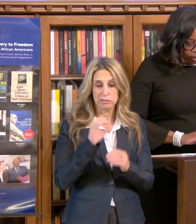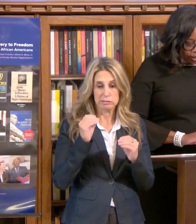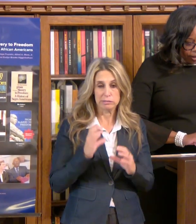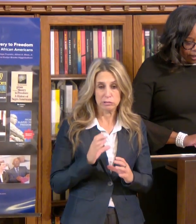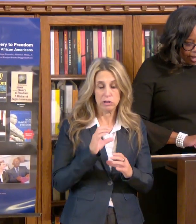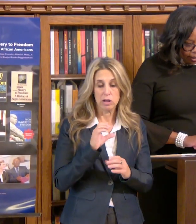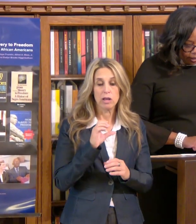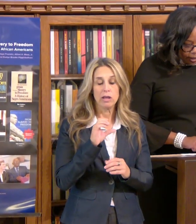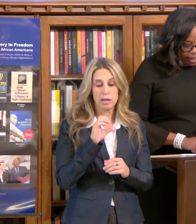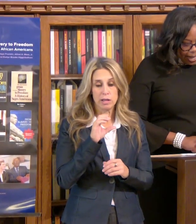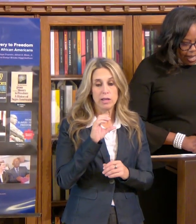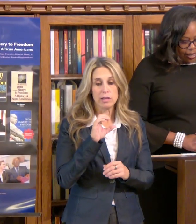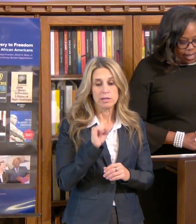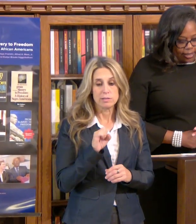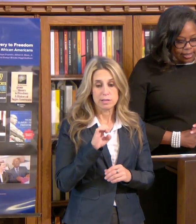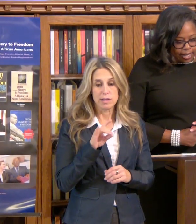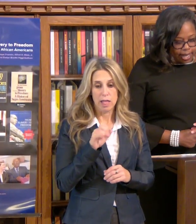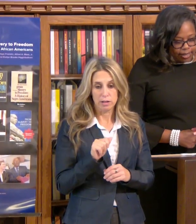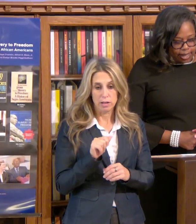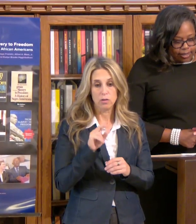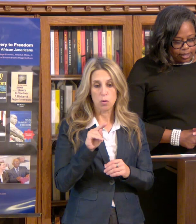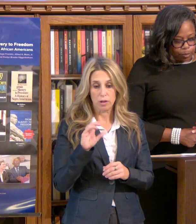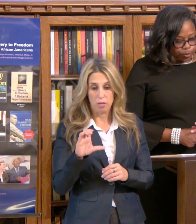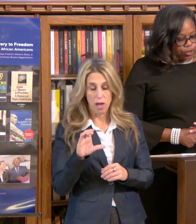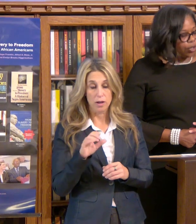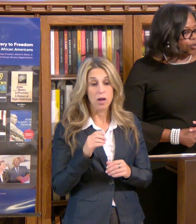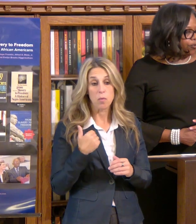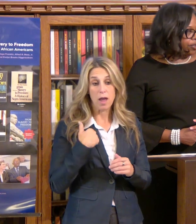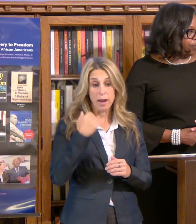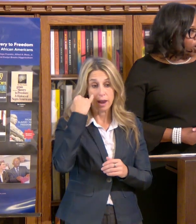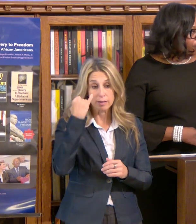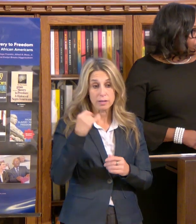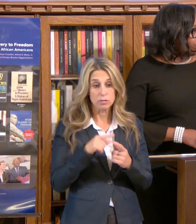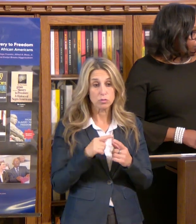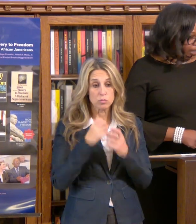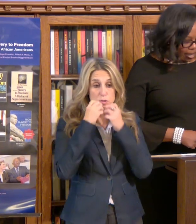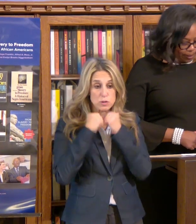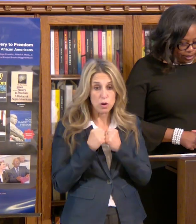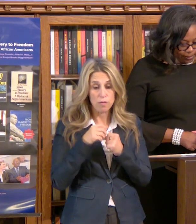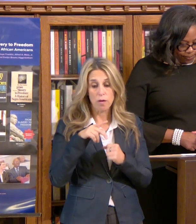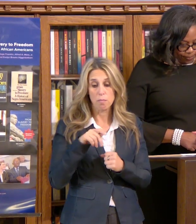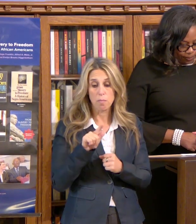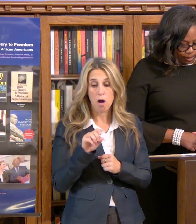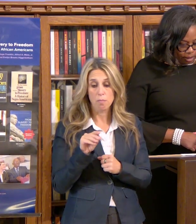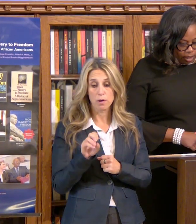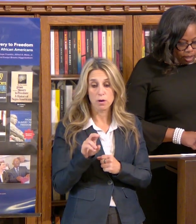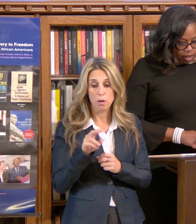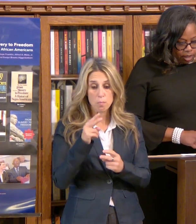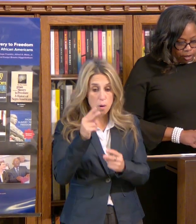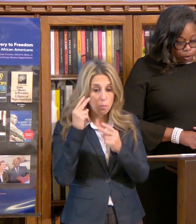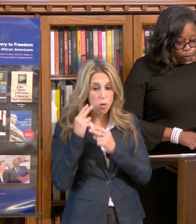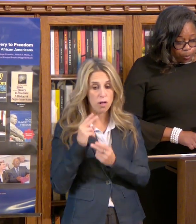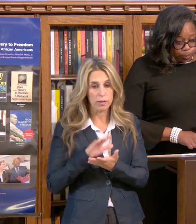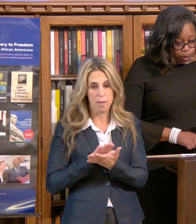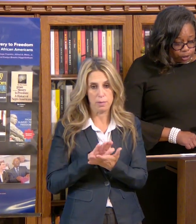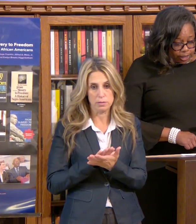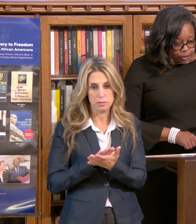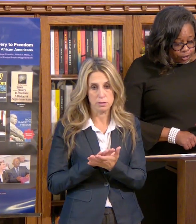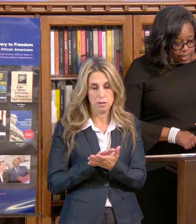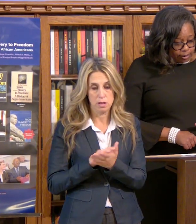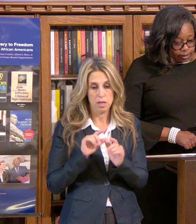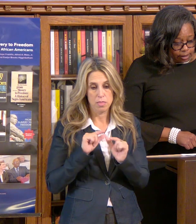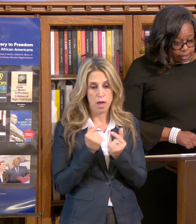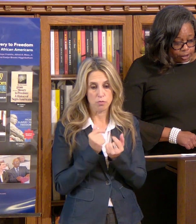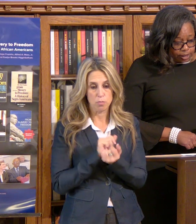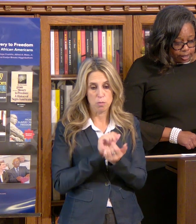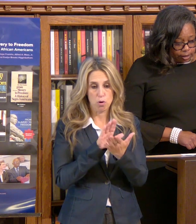Sedelia North Carolina had an had an idea to preserve the Palmer memorial Campus the group approached